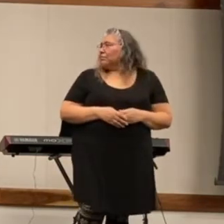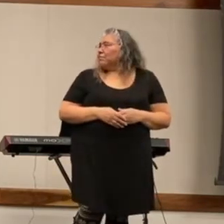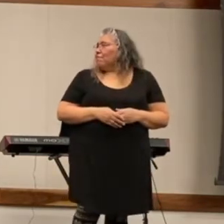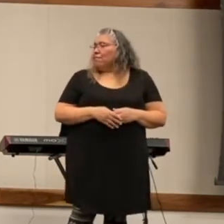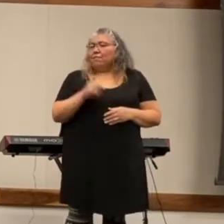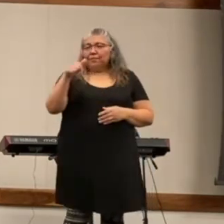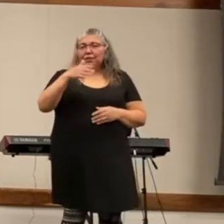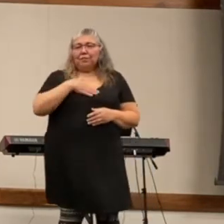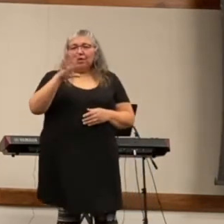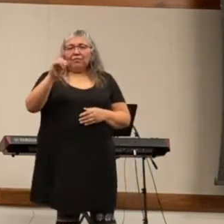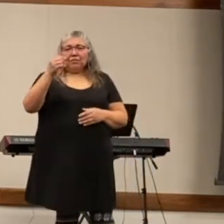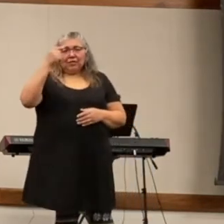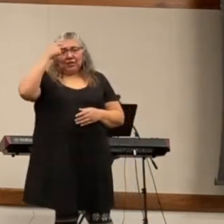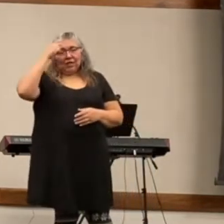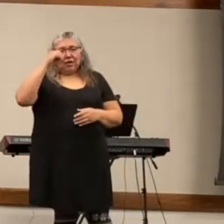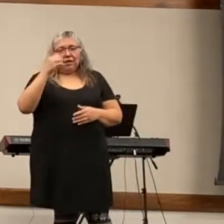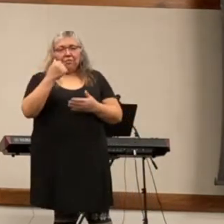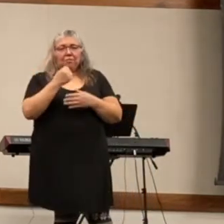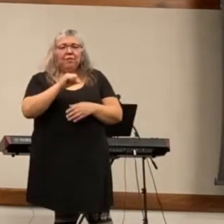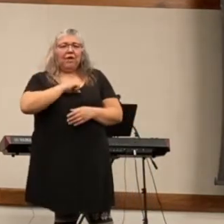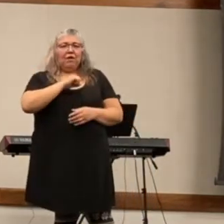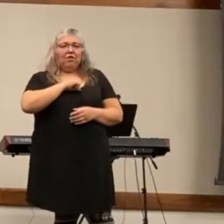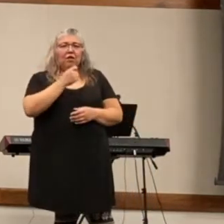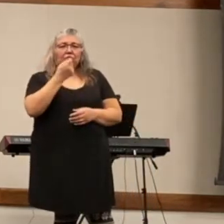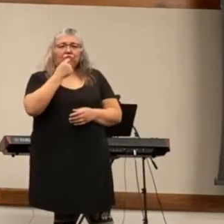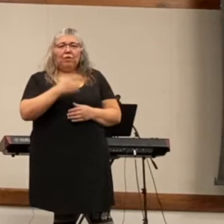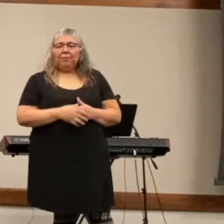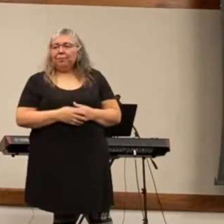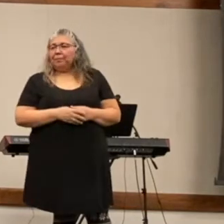Here's my 50 cents in a coffer.